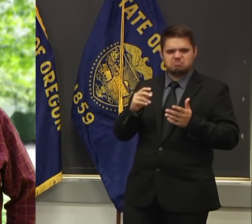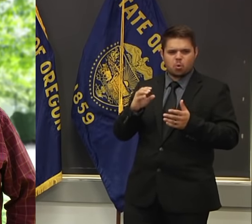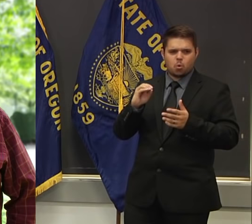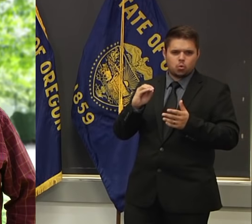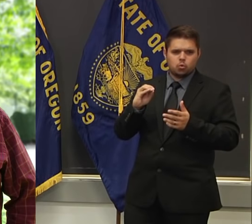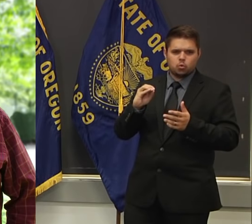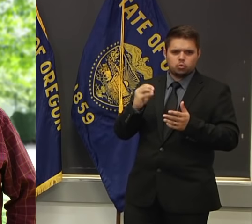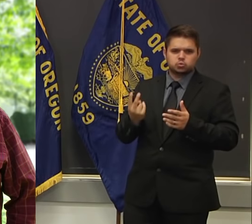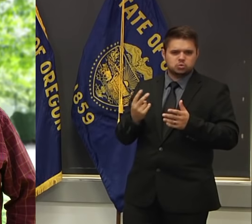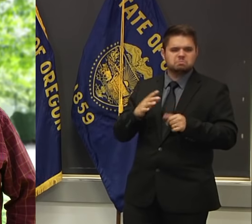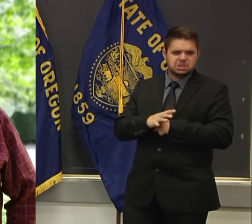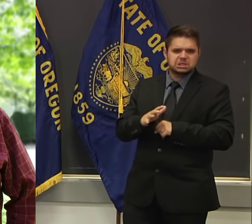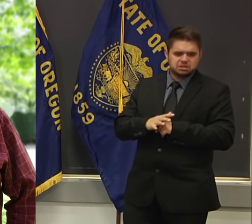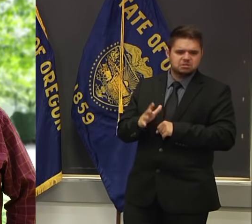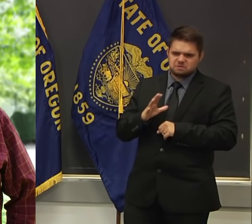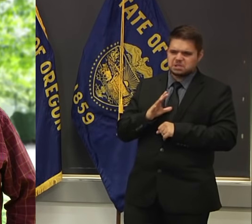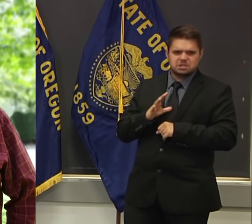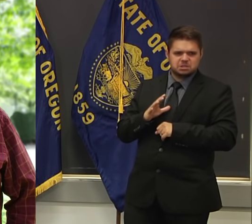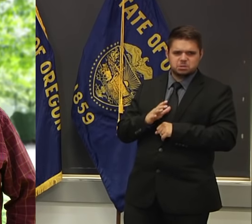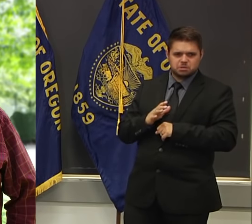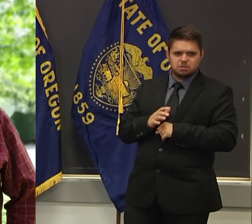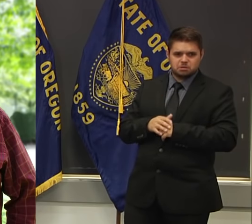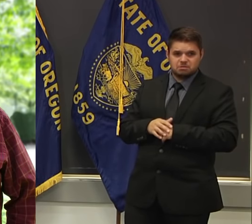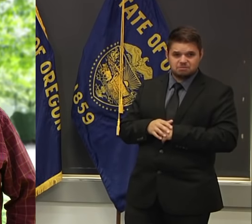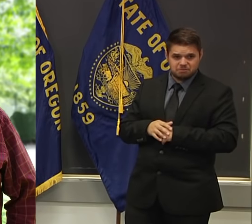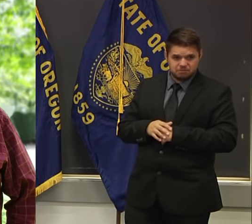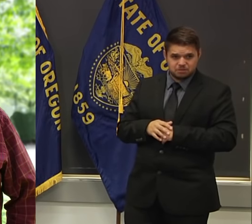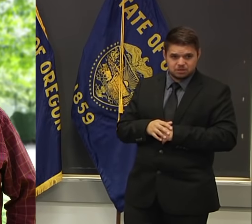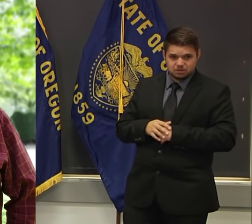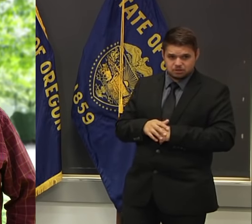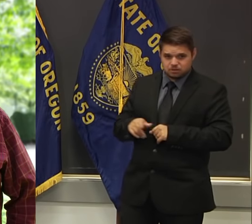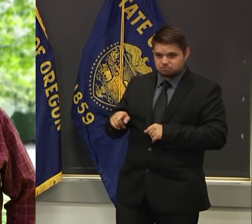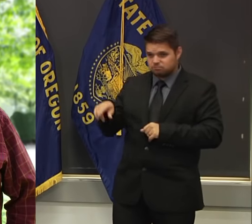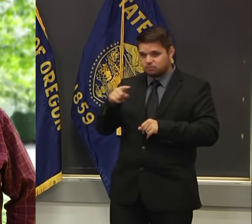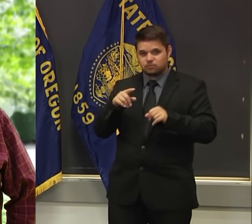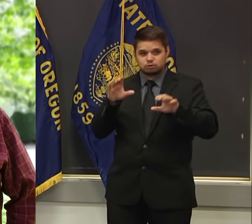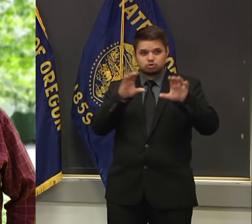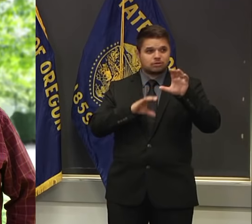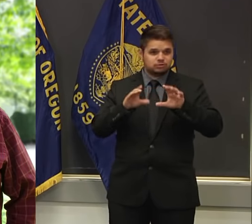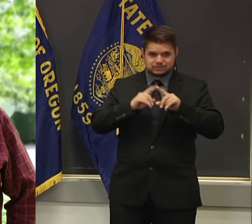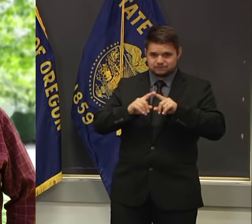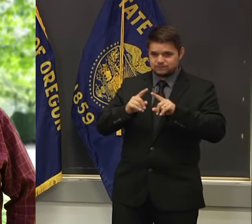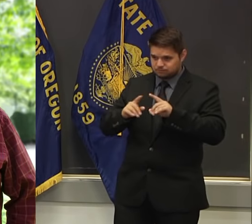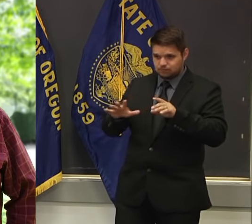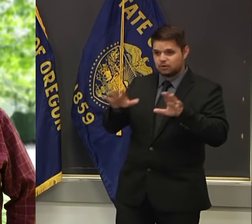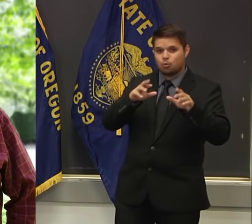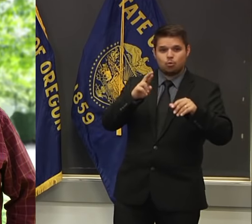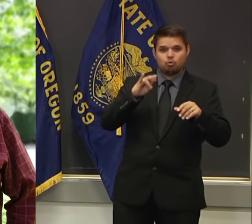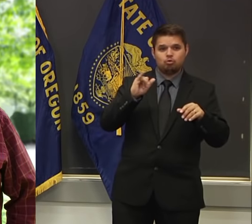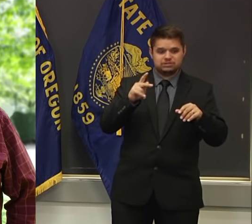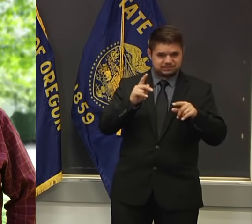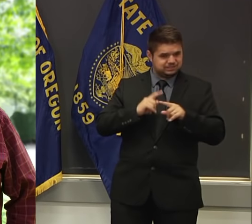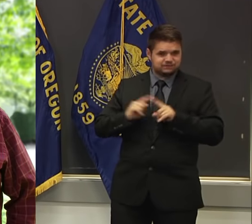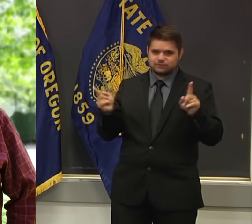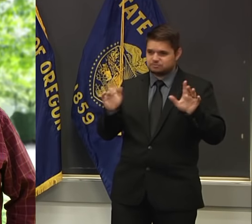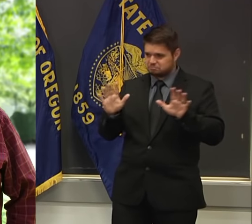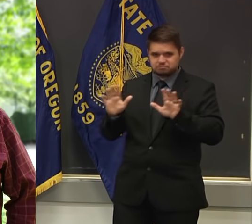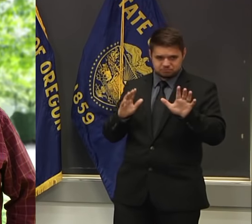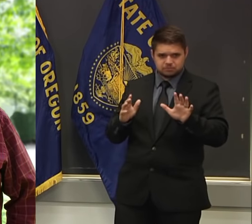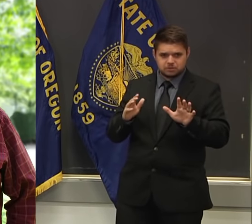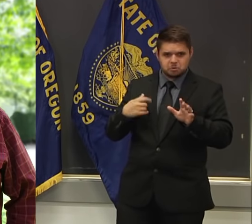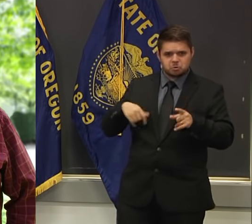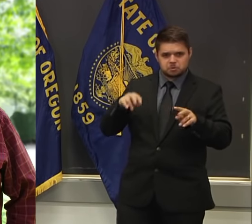run the two together. They are very different chemicals with very different risks, and we routinely breathe carbon dioxide as part of the air